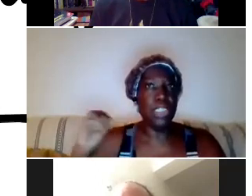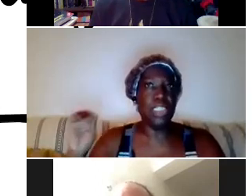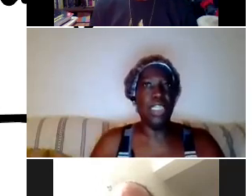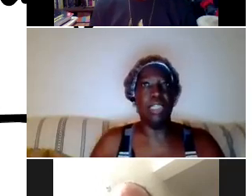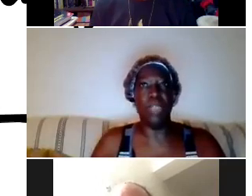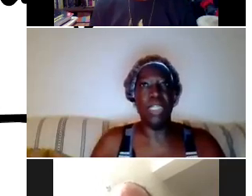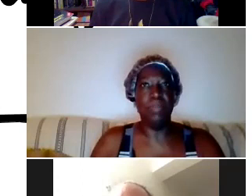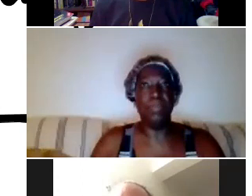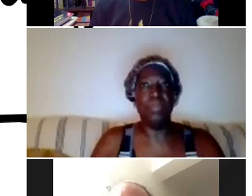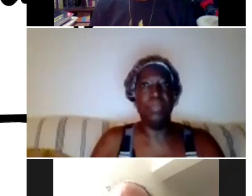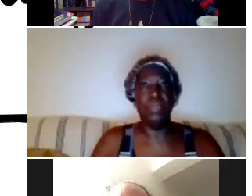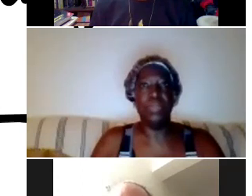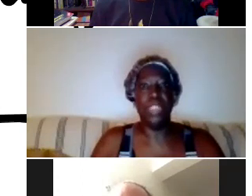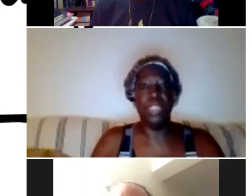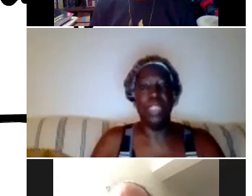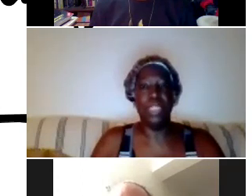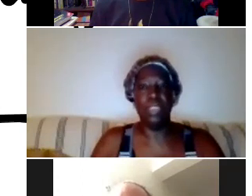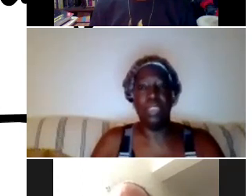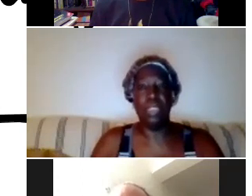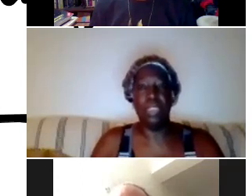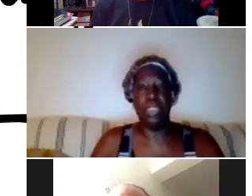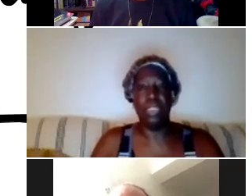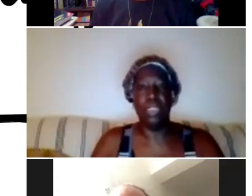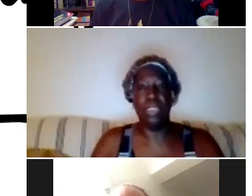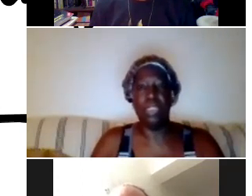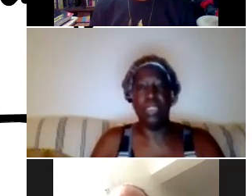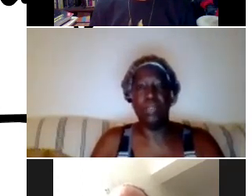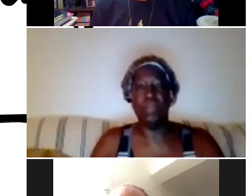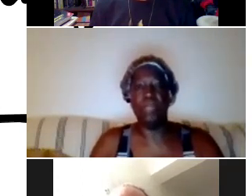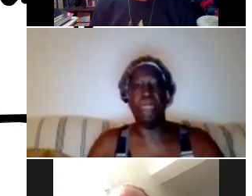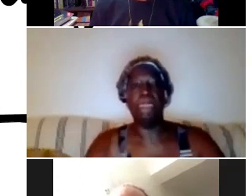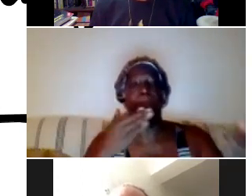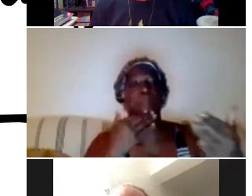I think that's Good night. it, right? How would you say good night?